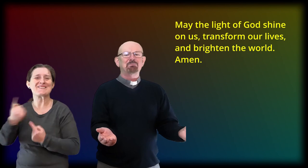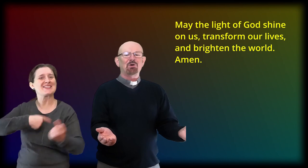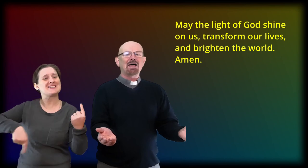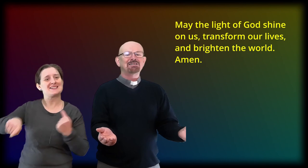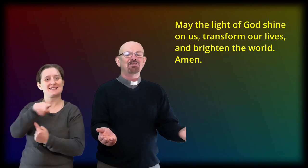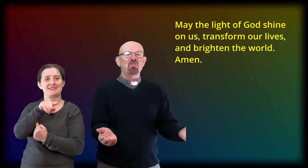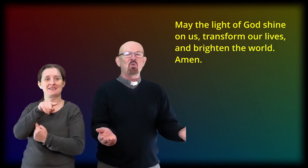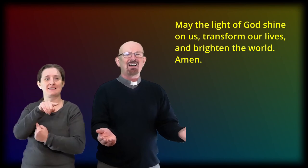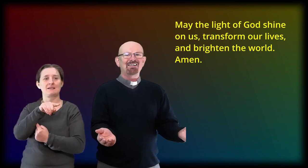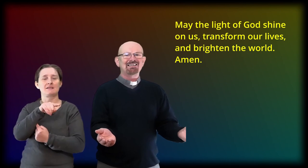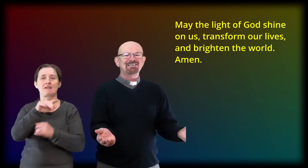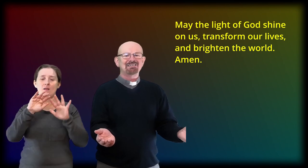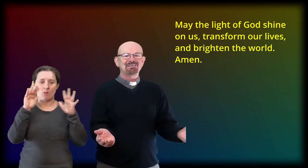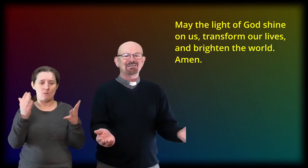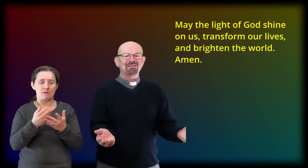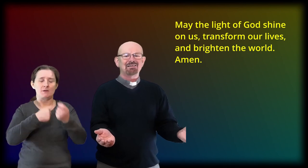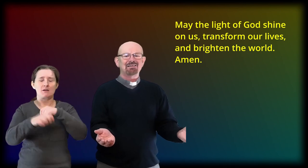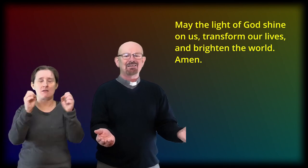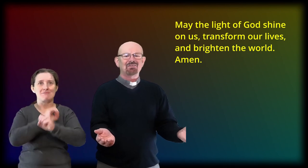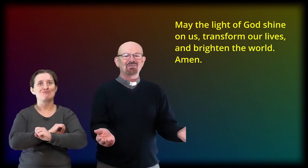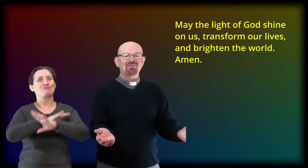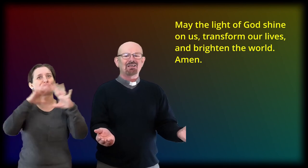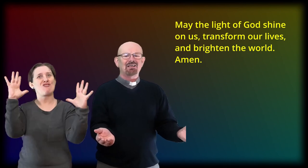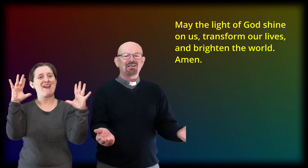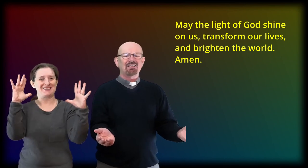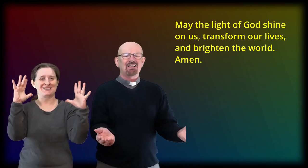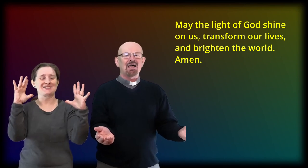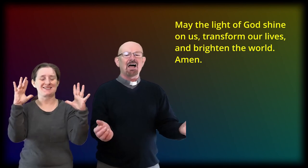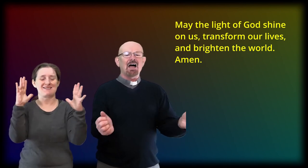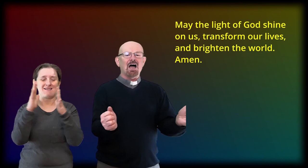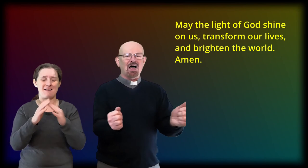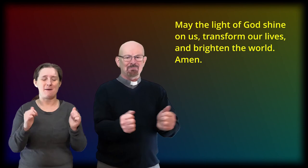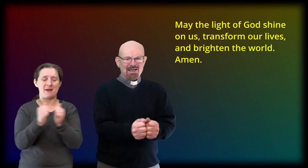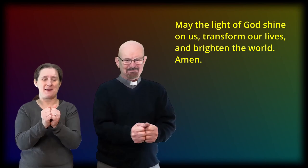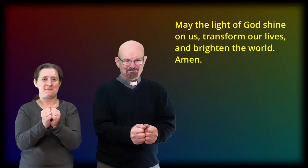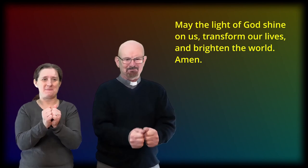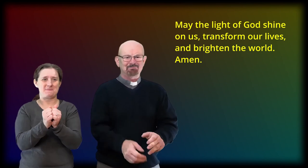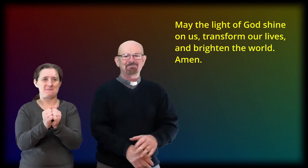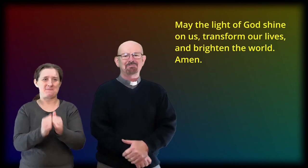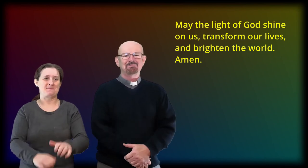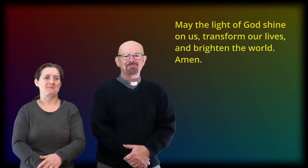and brighten the world. Amen.